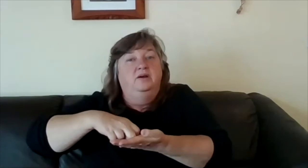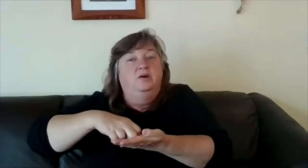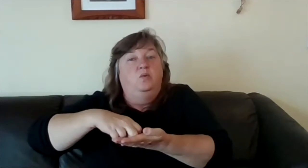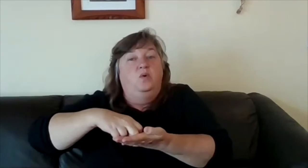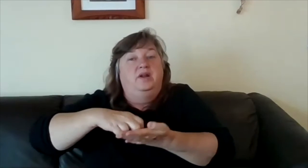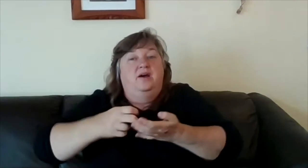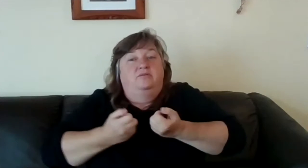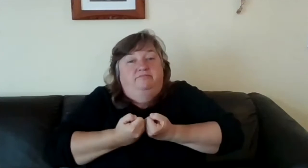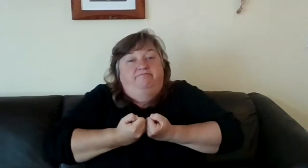Worn out.